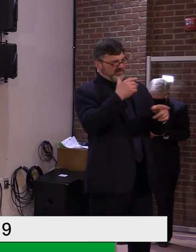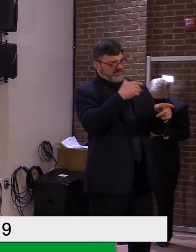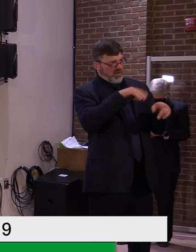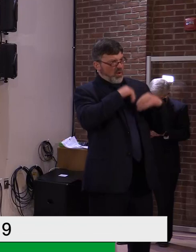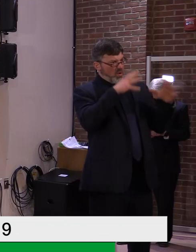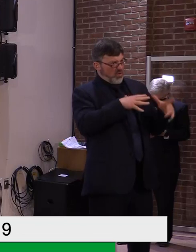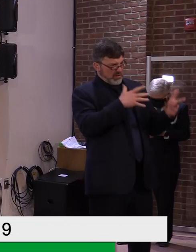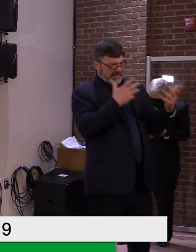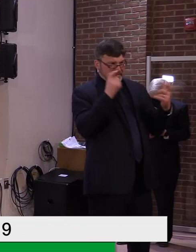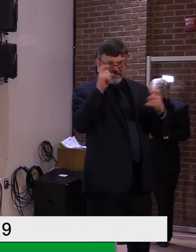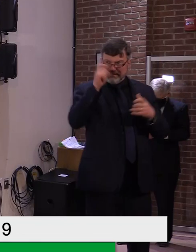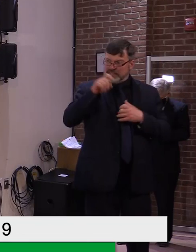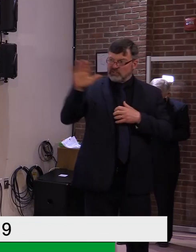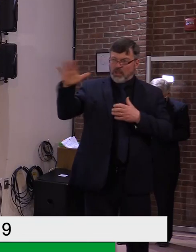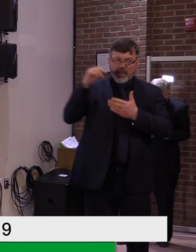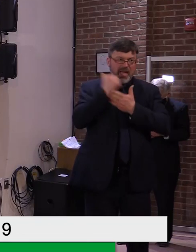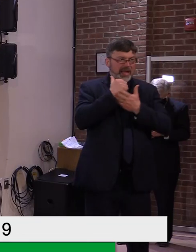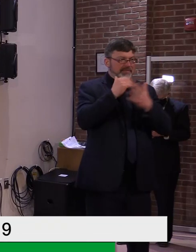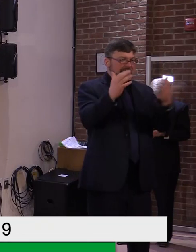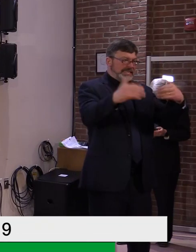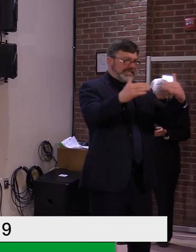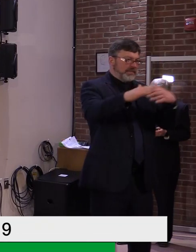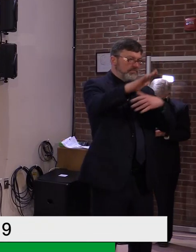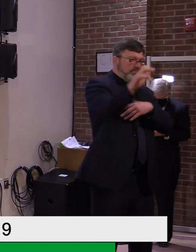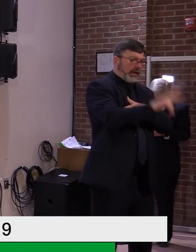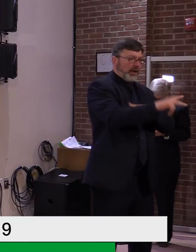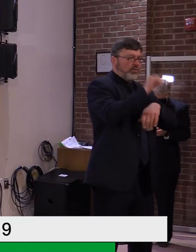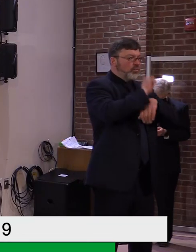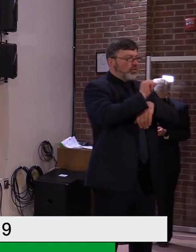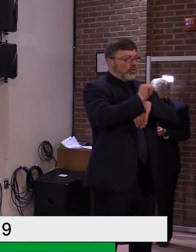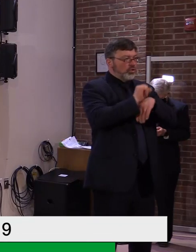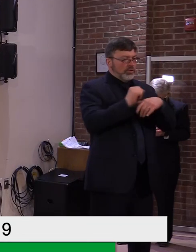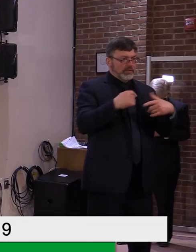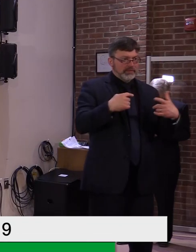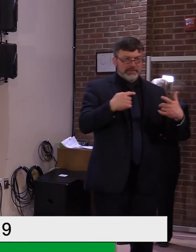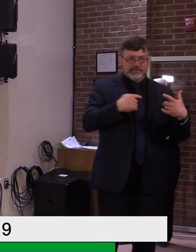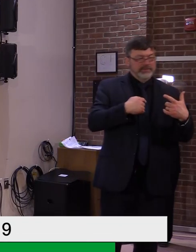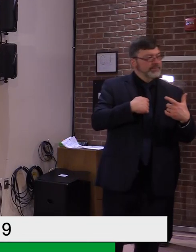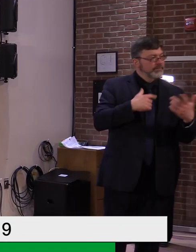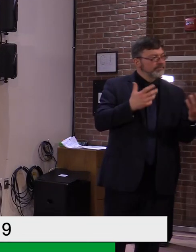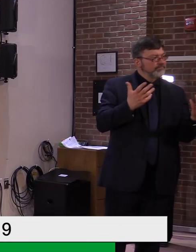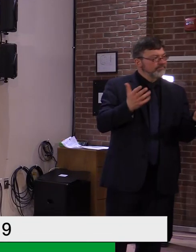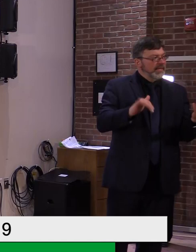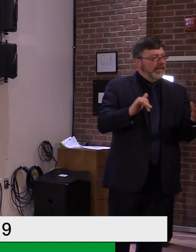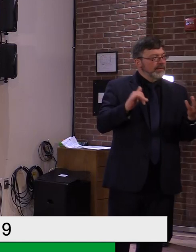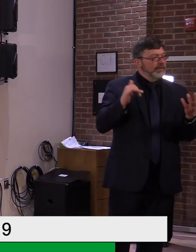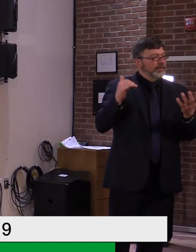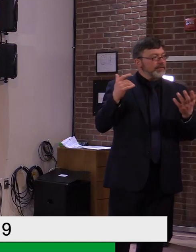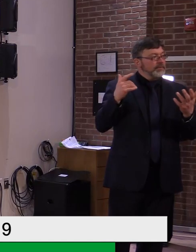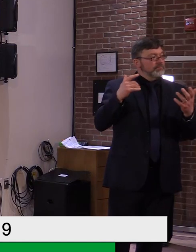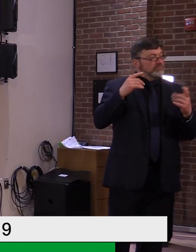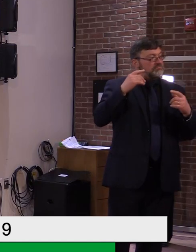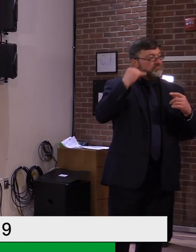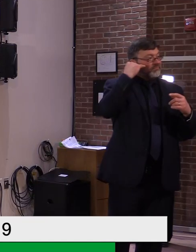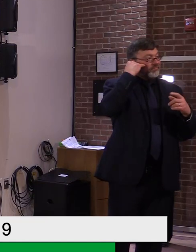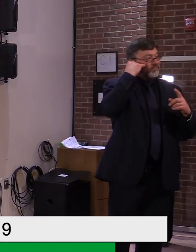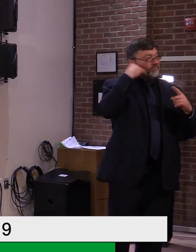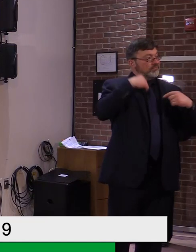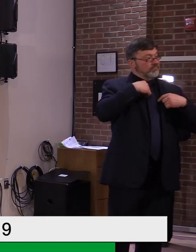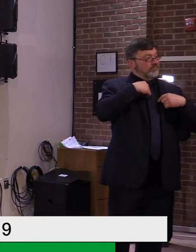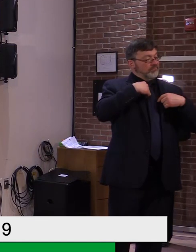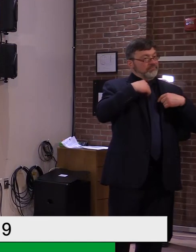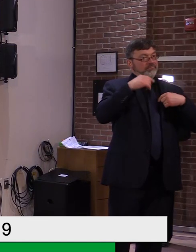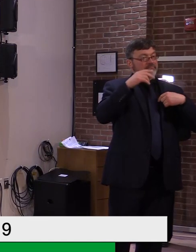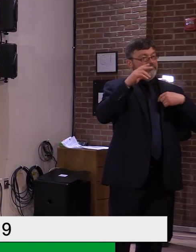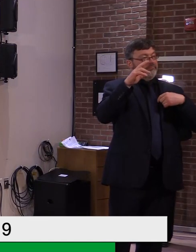suggestion they offered was if people are offered a job or their old job and refuse it, should unemployment be